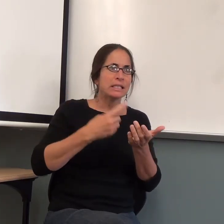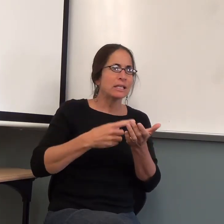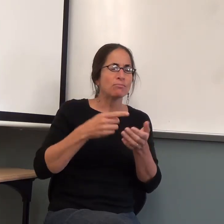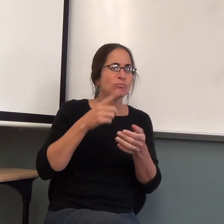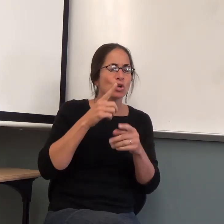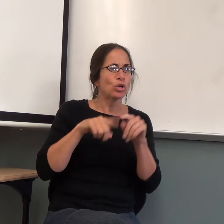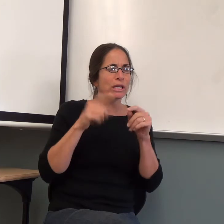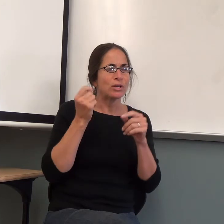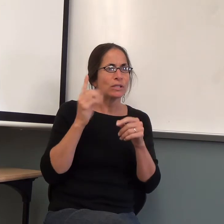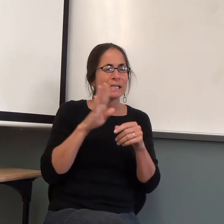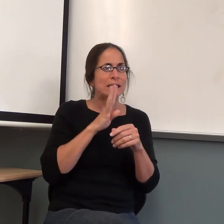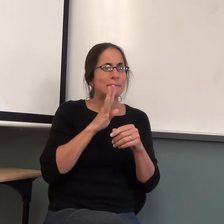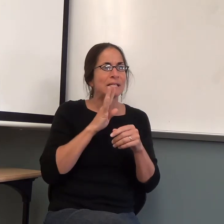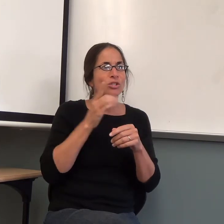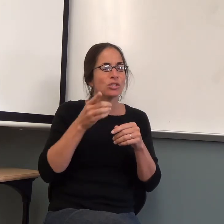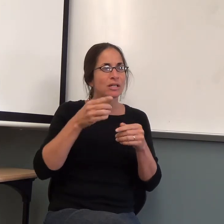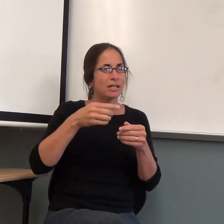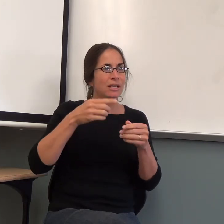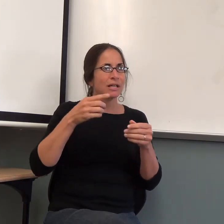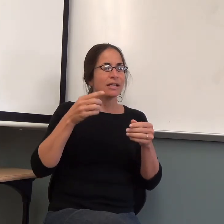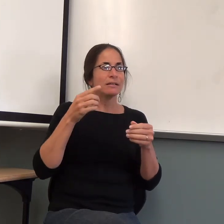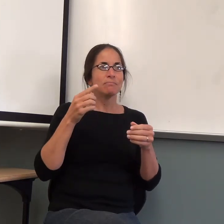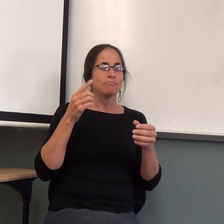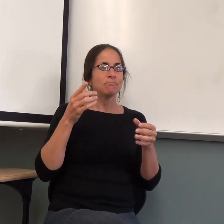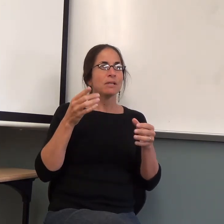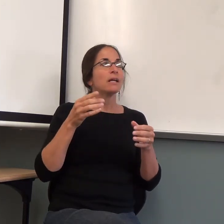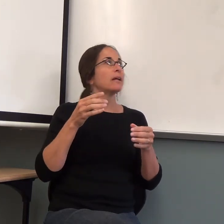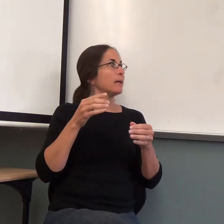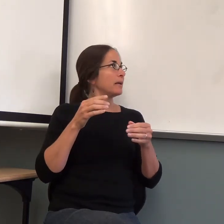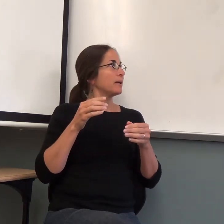conclusive decision. Good. So by